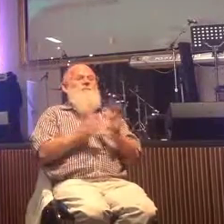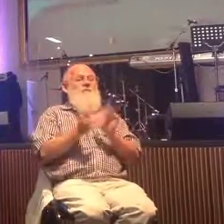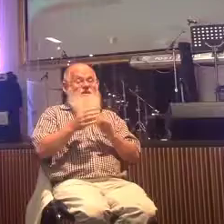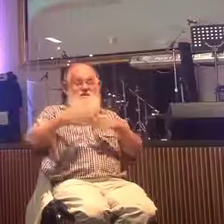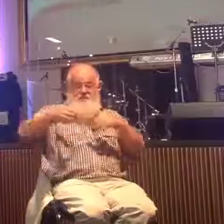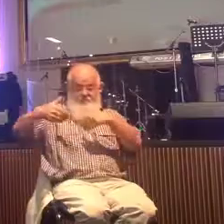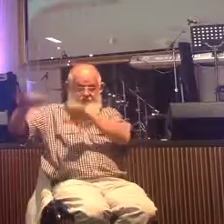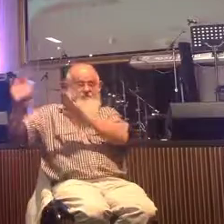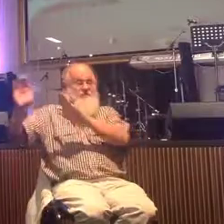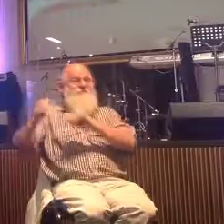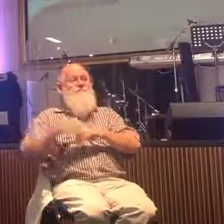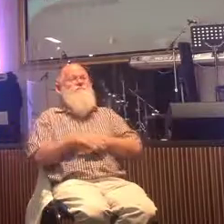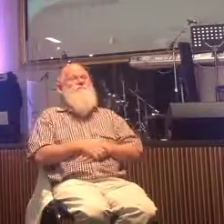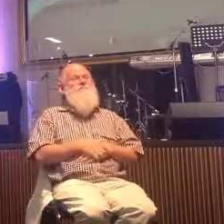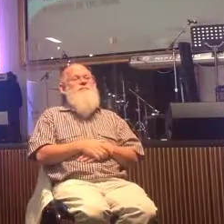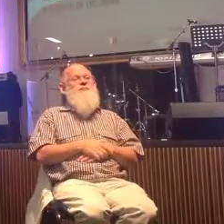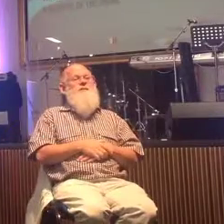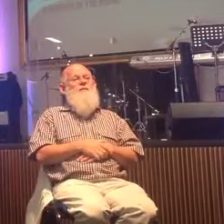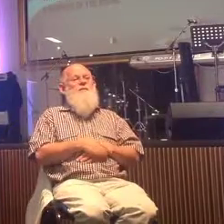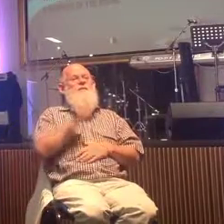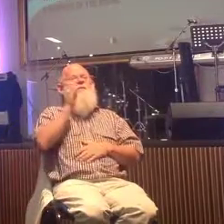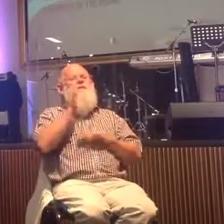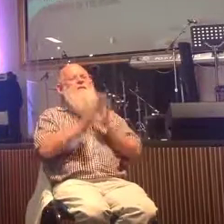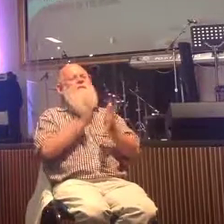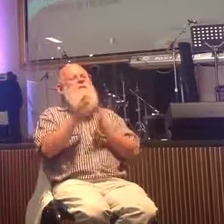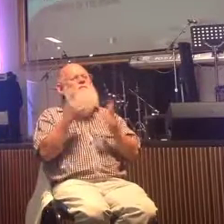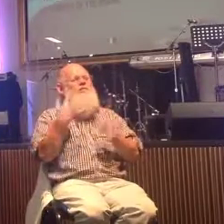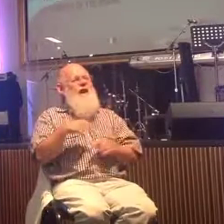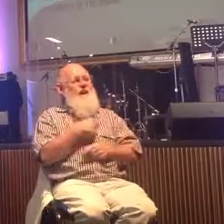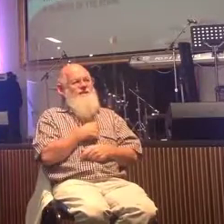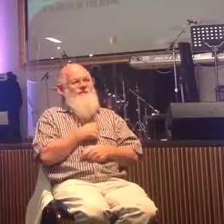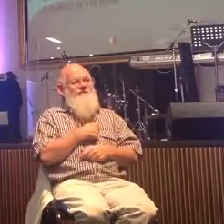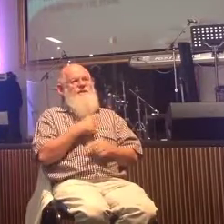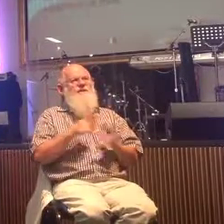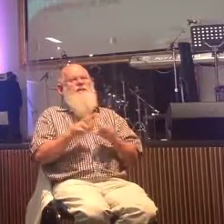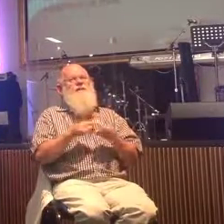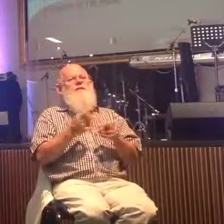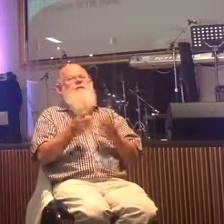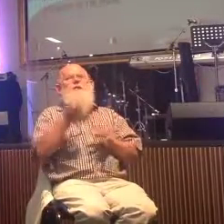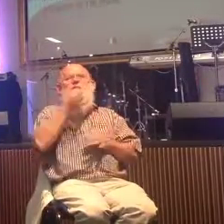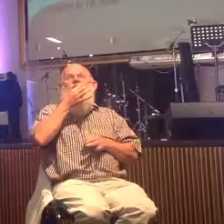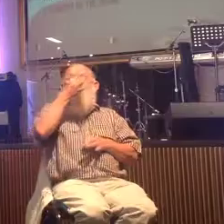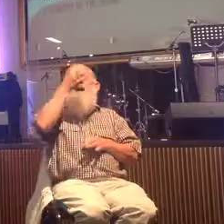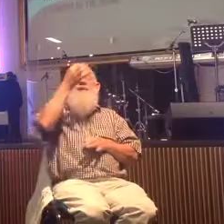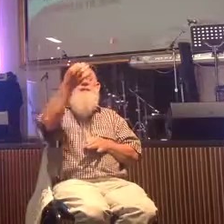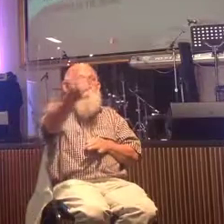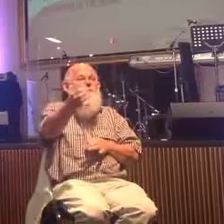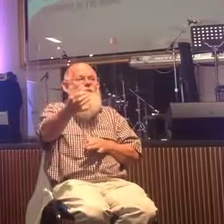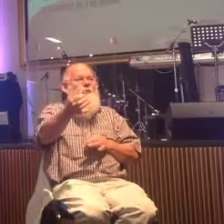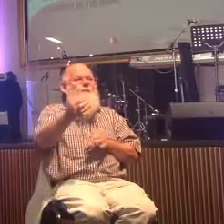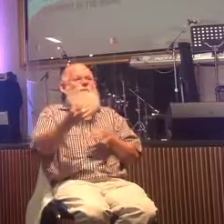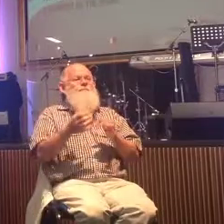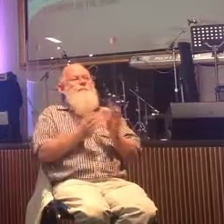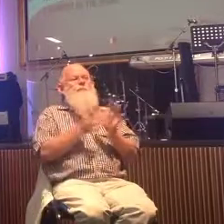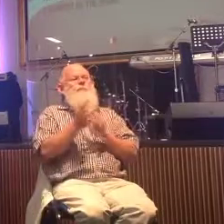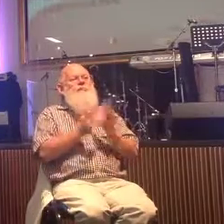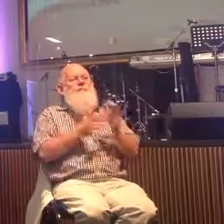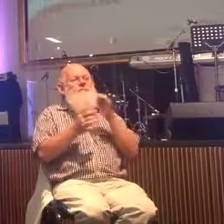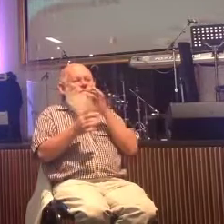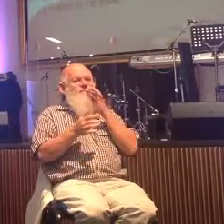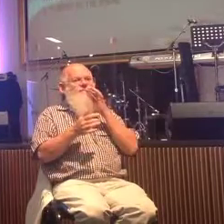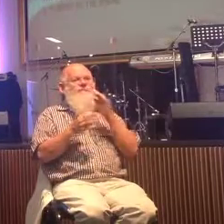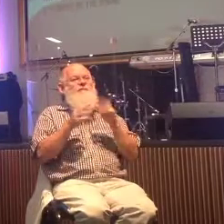leaves. What does that mean for us? If we ask Jesus,